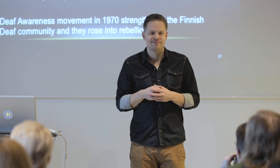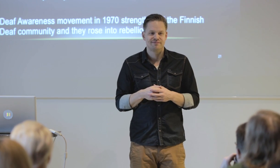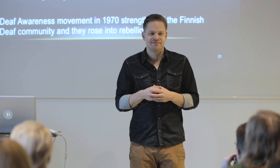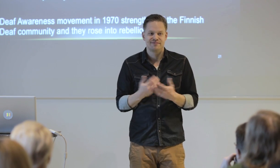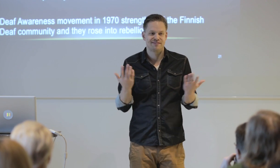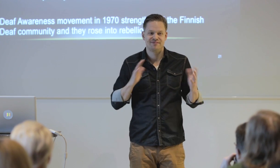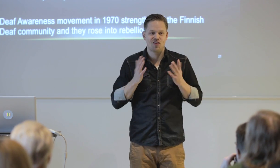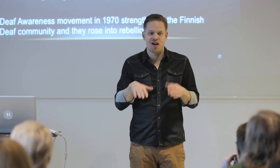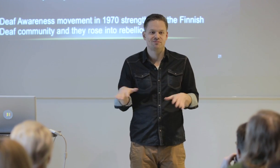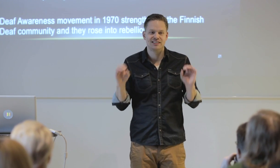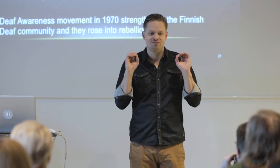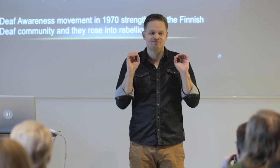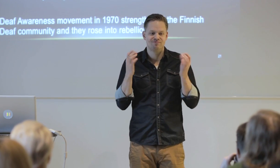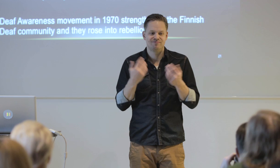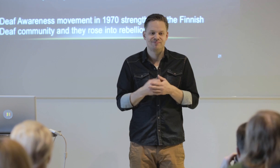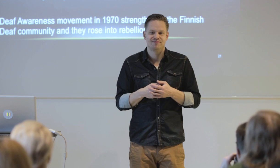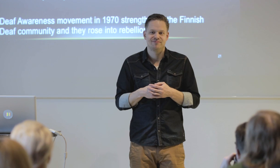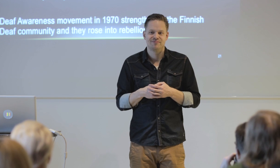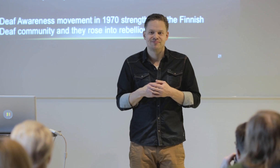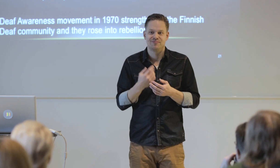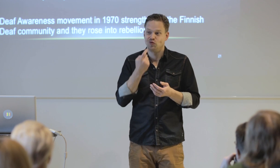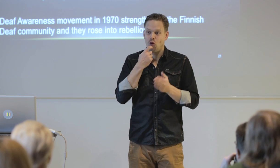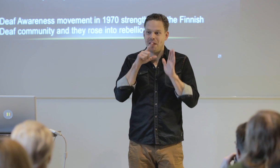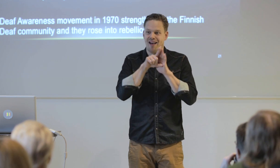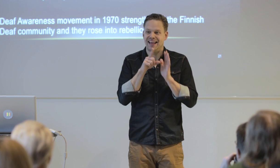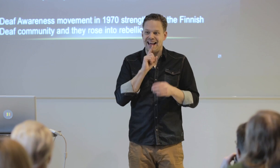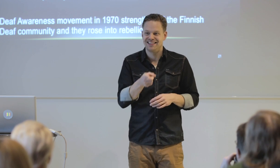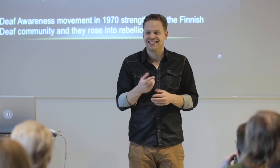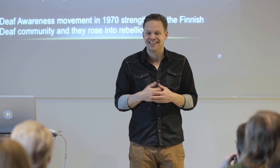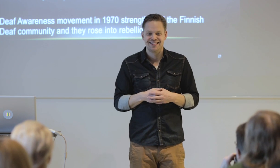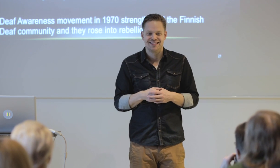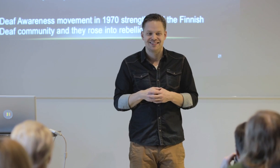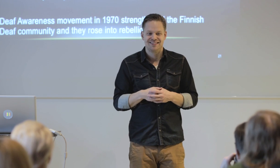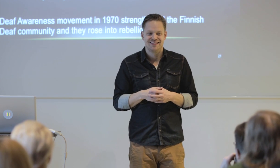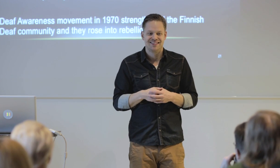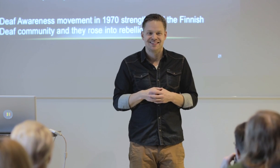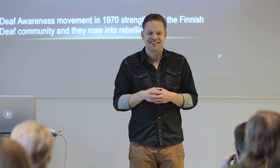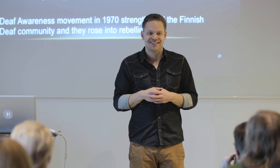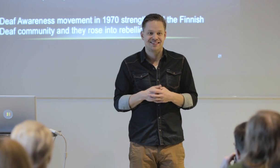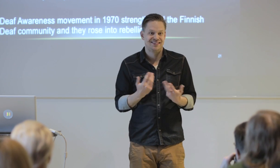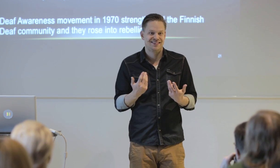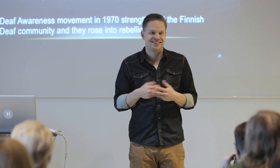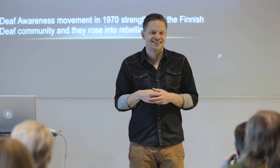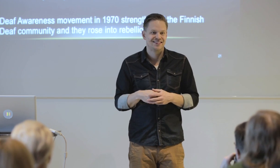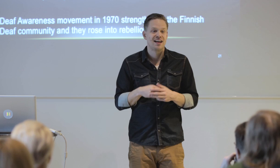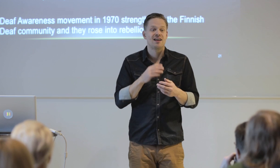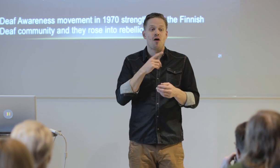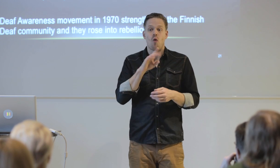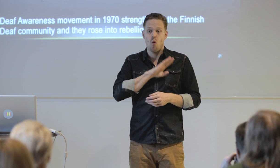forced sterilization done to them, and they don't have any children. Because the Finnish law was saying that you